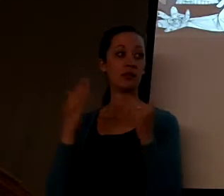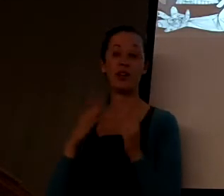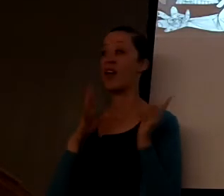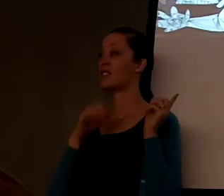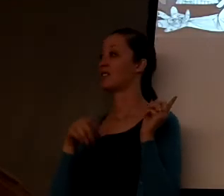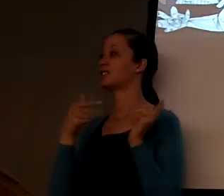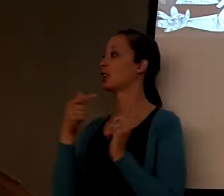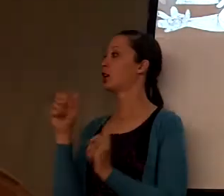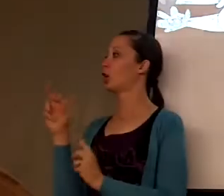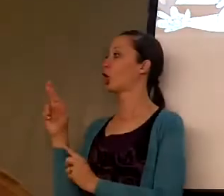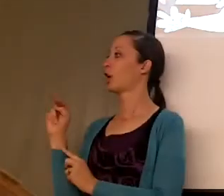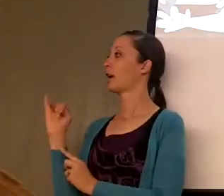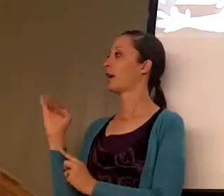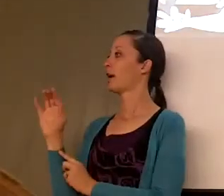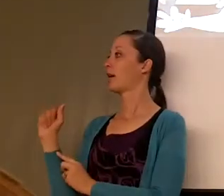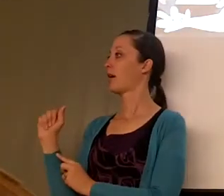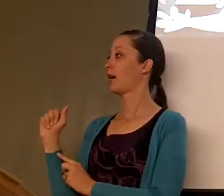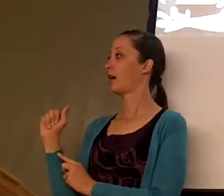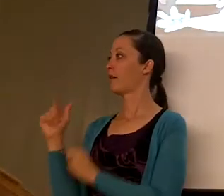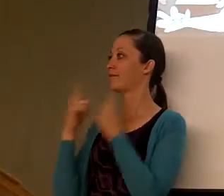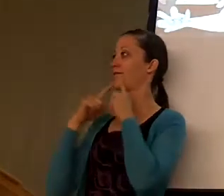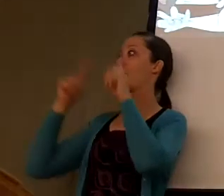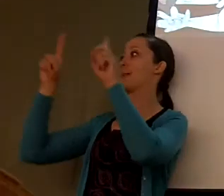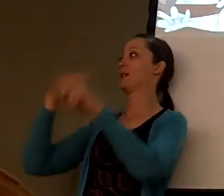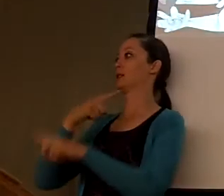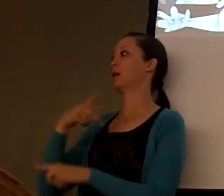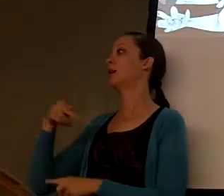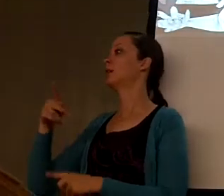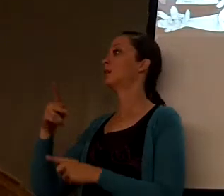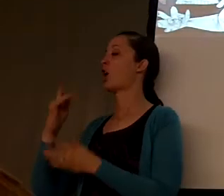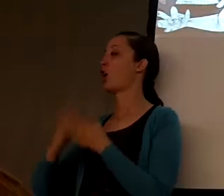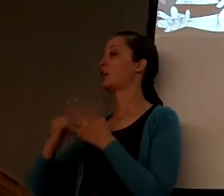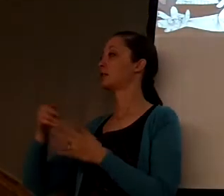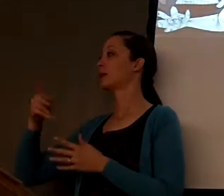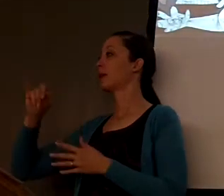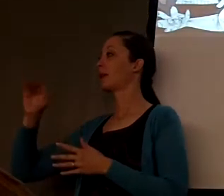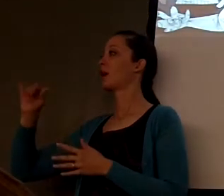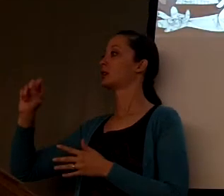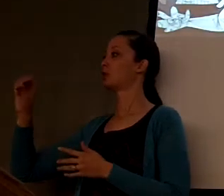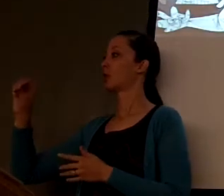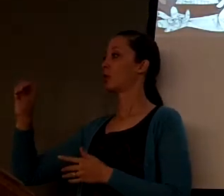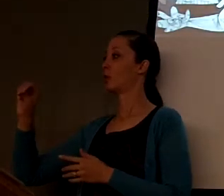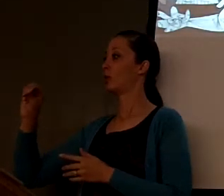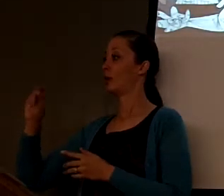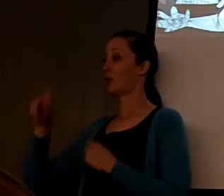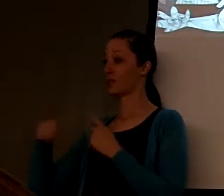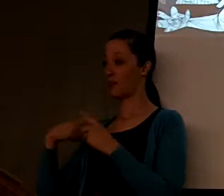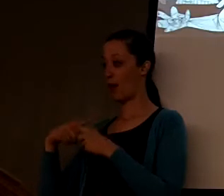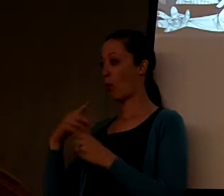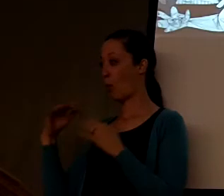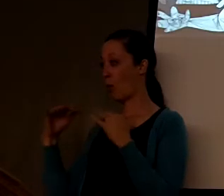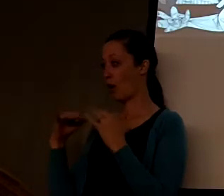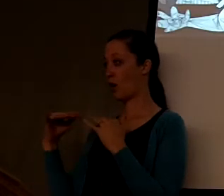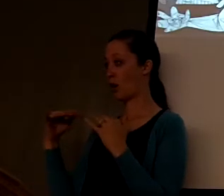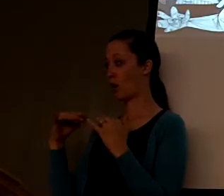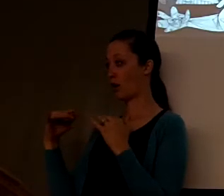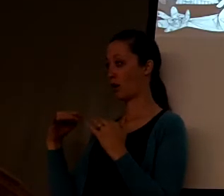Guernica by Picasso, and it dealt with war